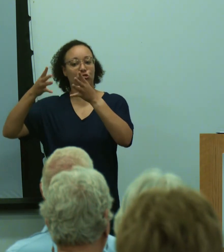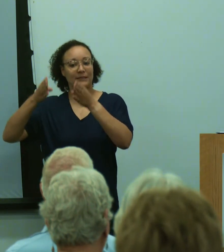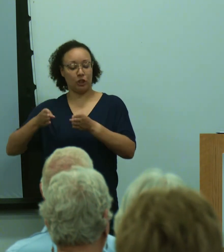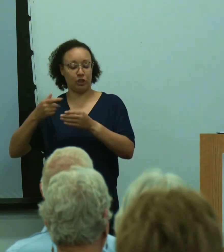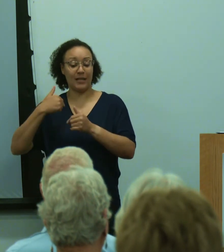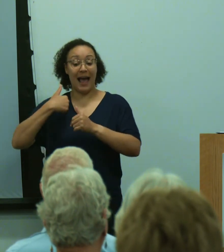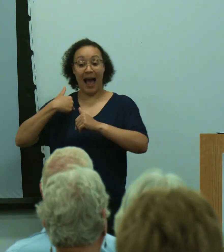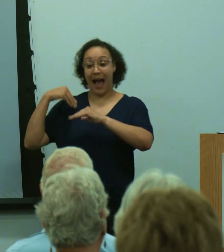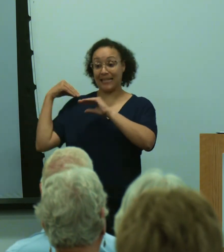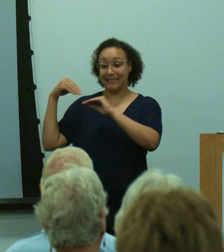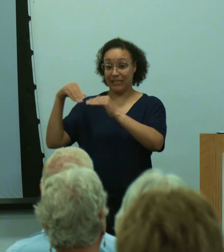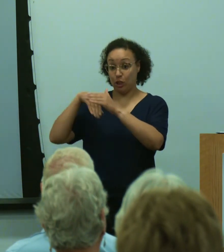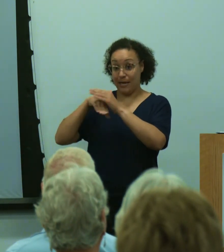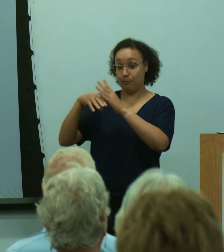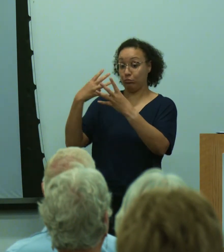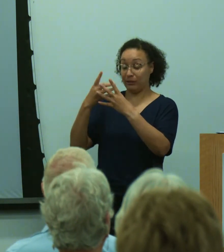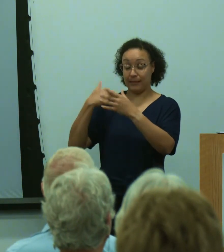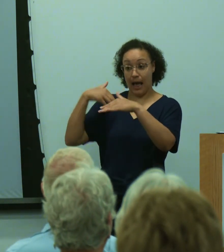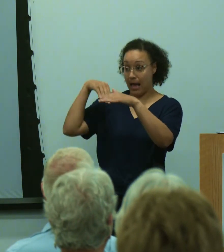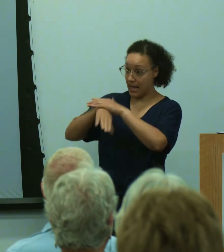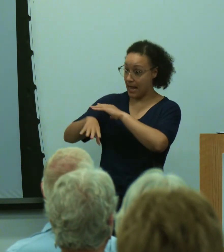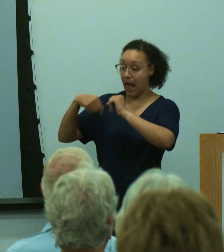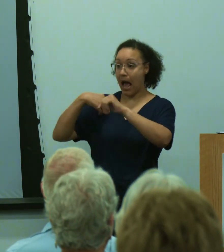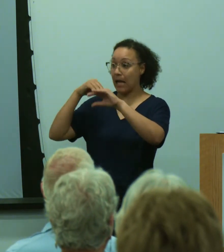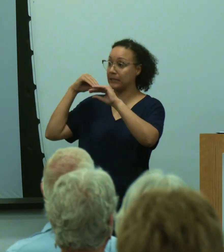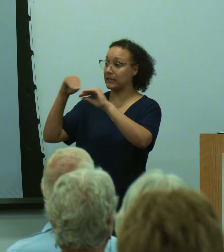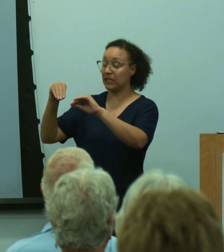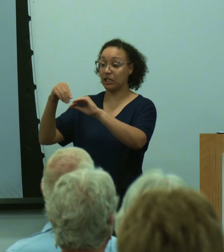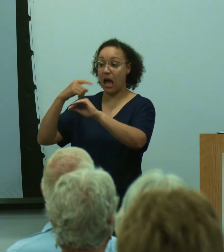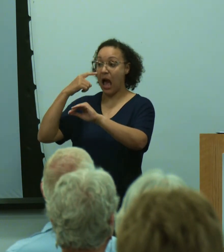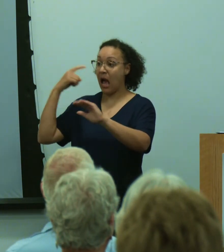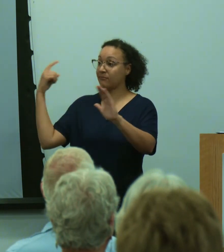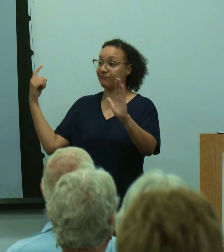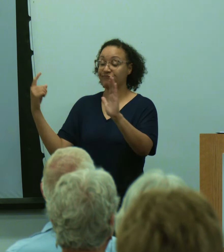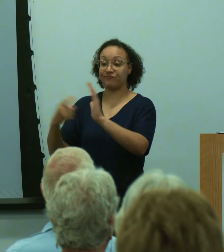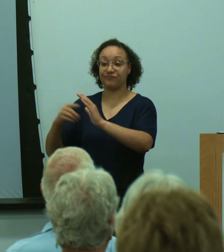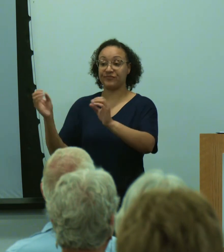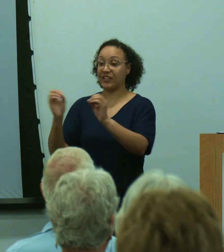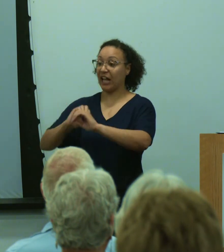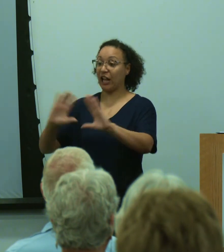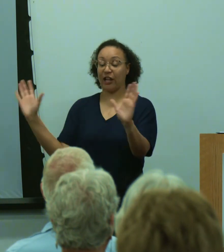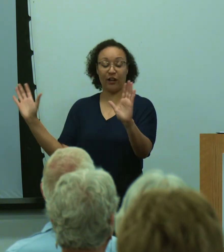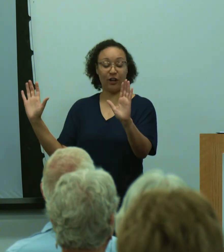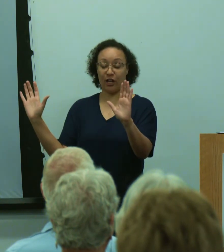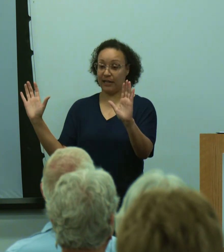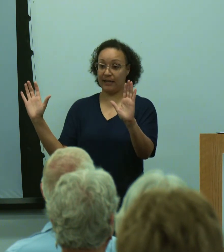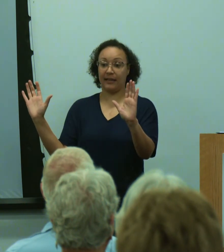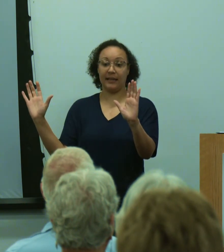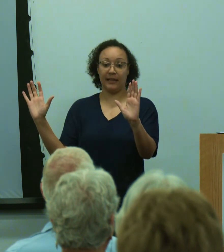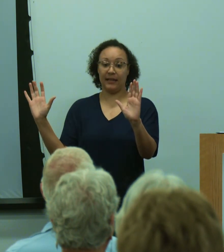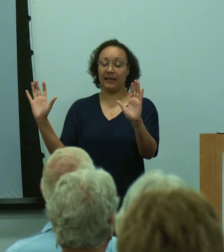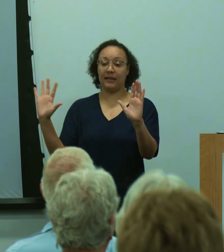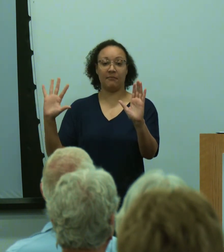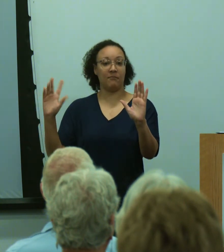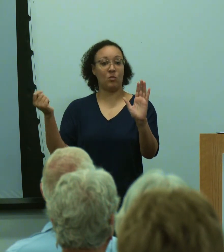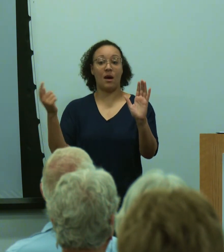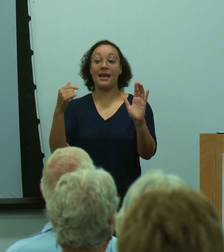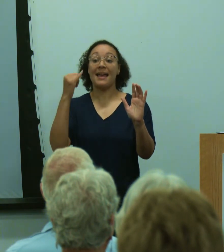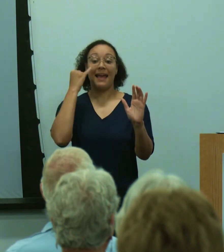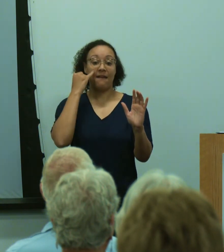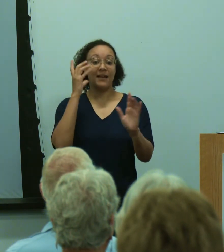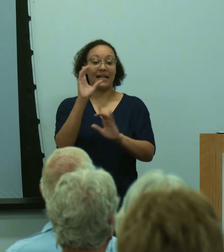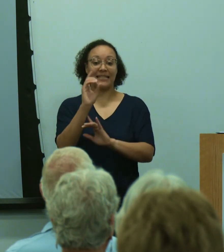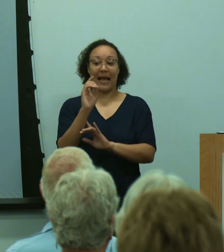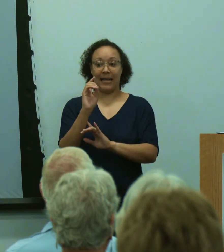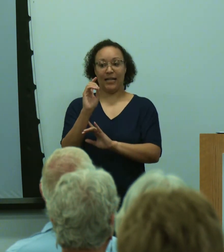prison systems, and I see it firsthand. If you think about, if you teach in Dayton